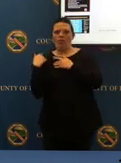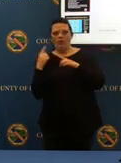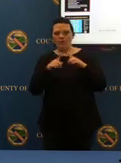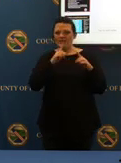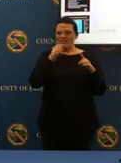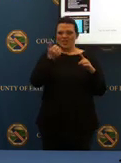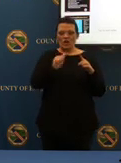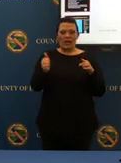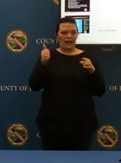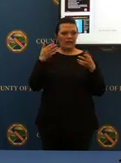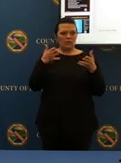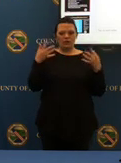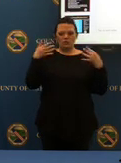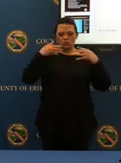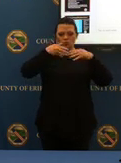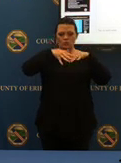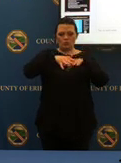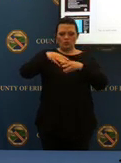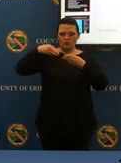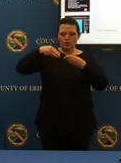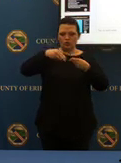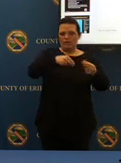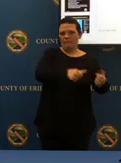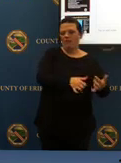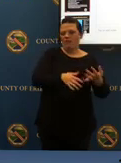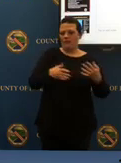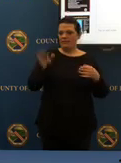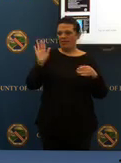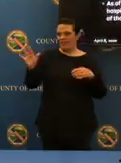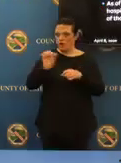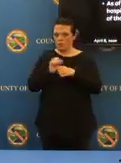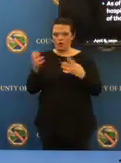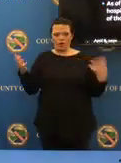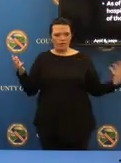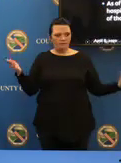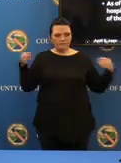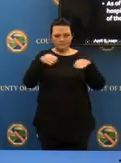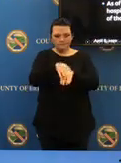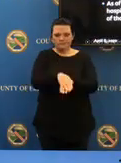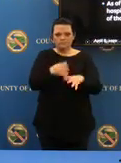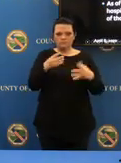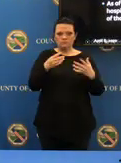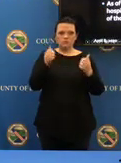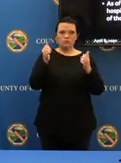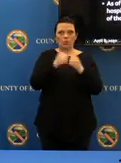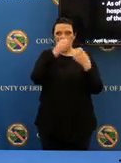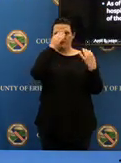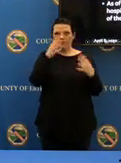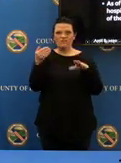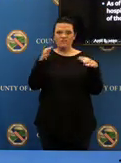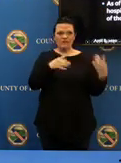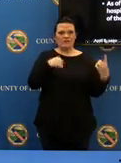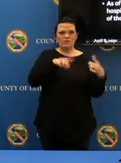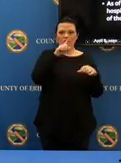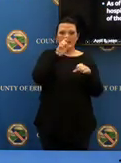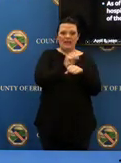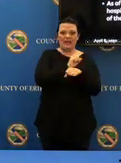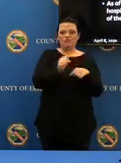to streamline their work so that as information regarding deaths comes in, we can actually